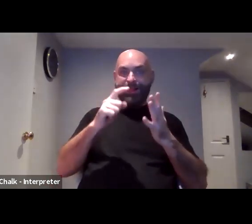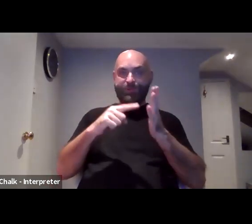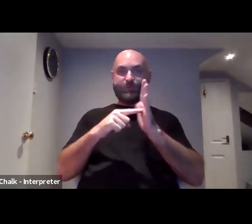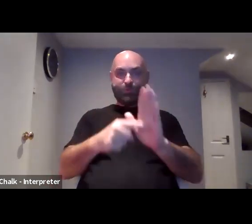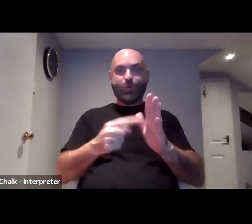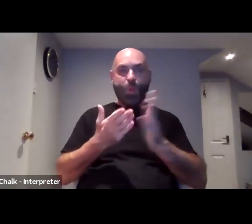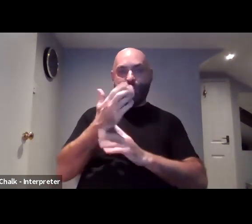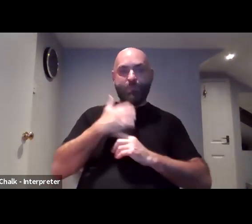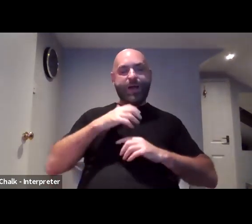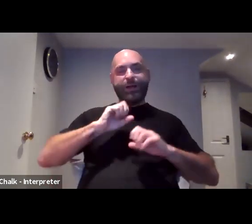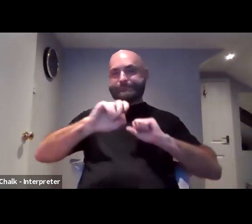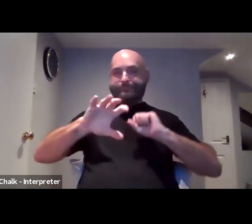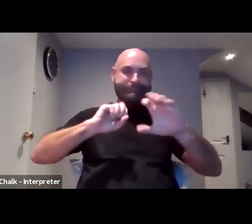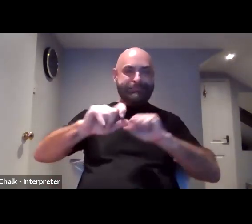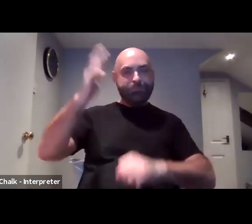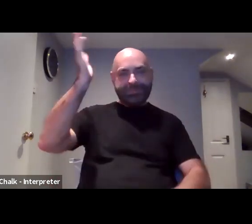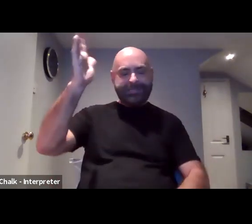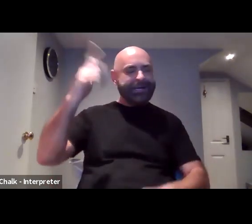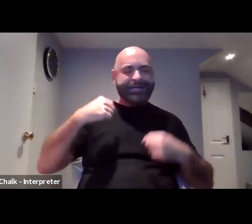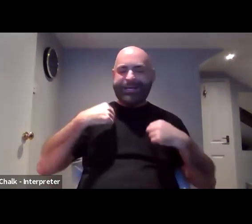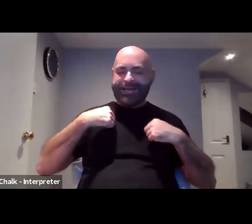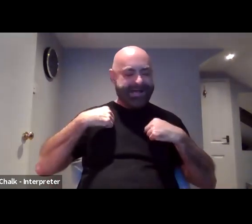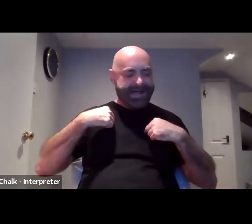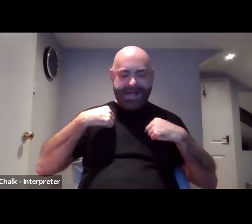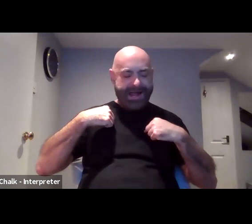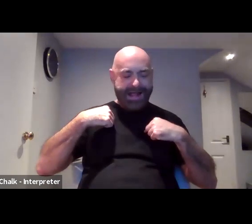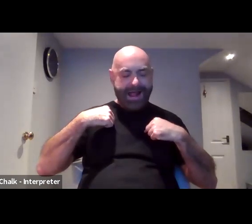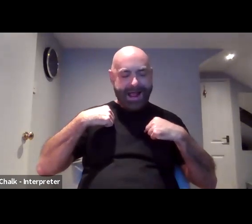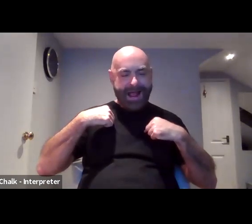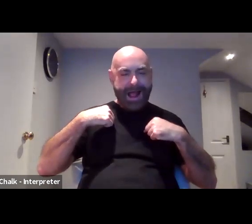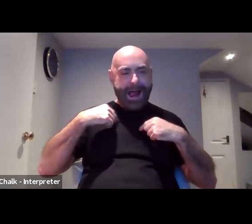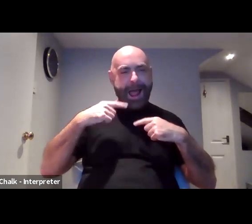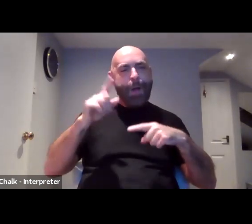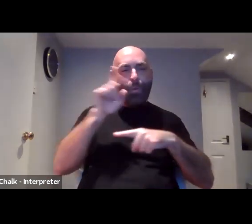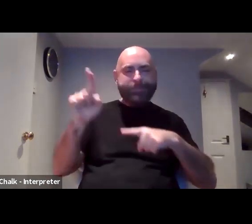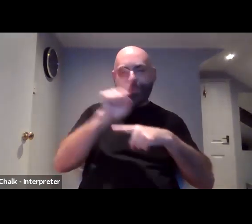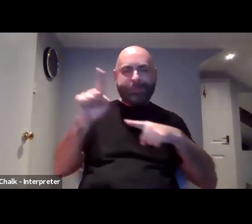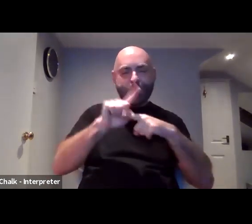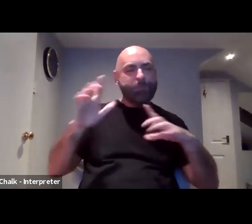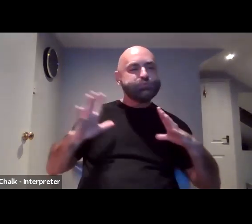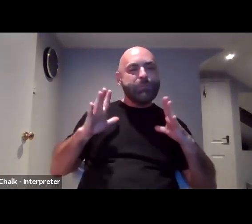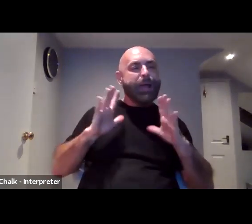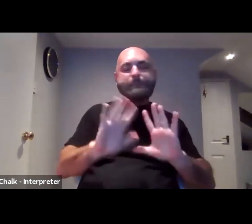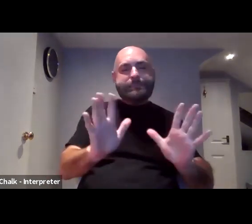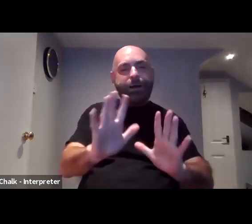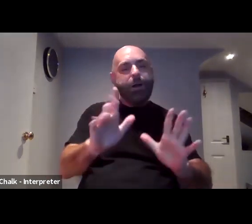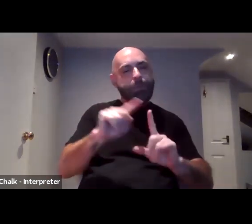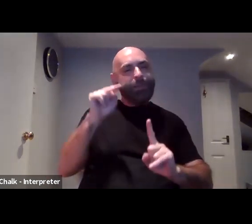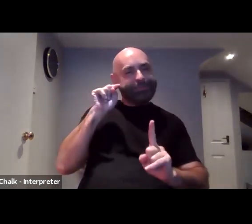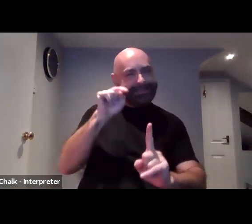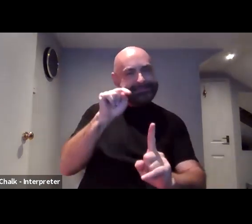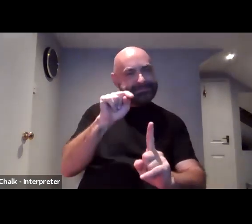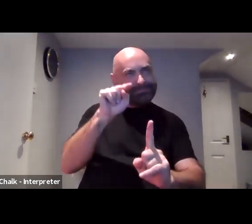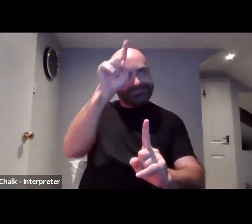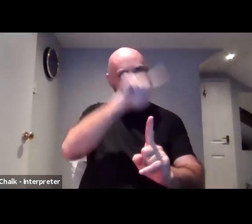my presentation this evening. It's not that I didn't spend weeks preparing it, but it's very much informed